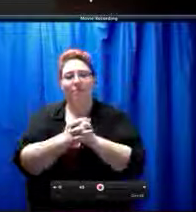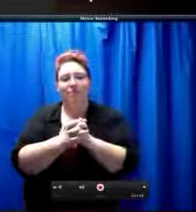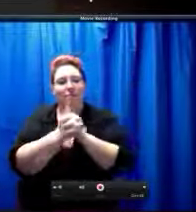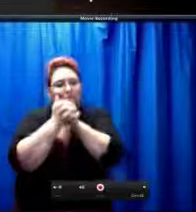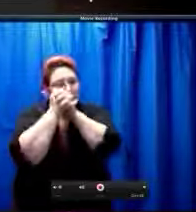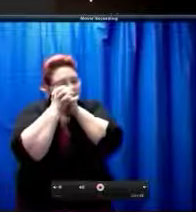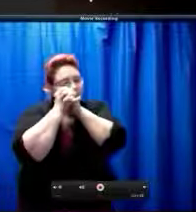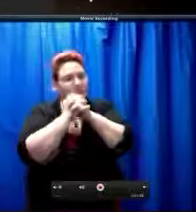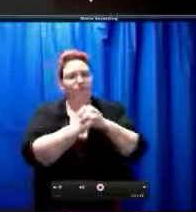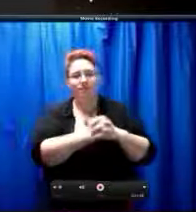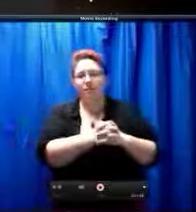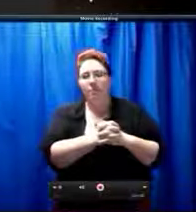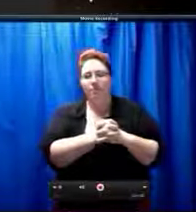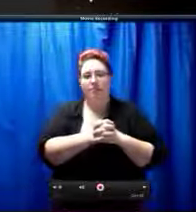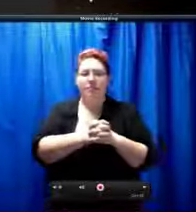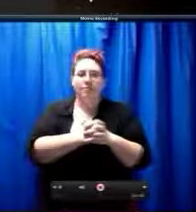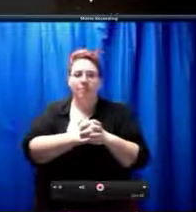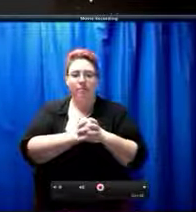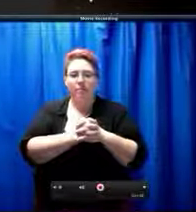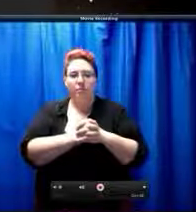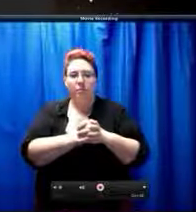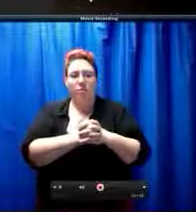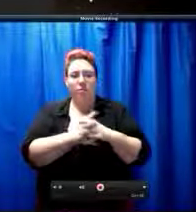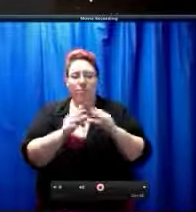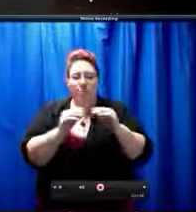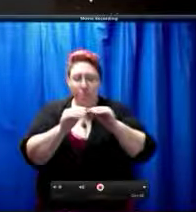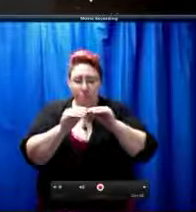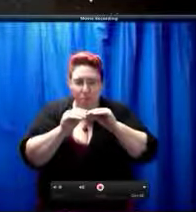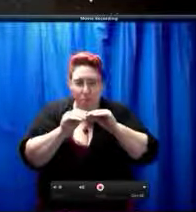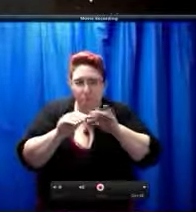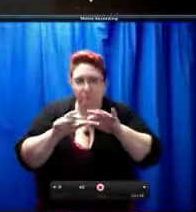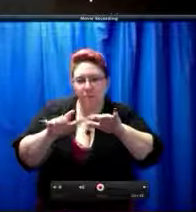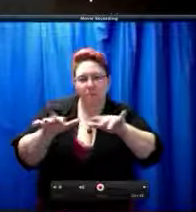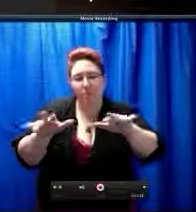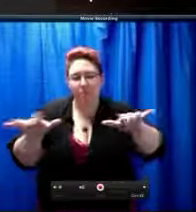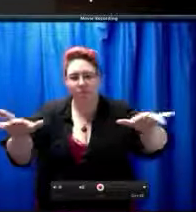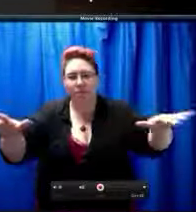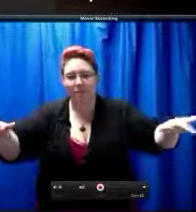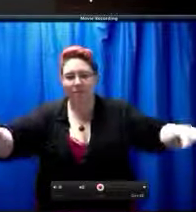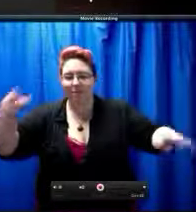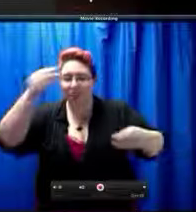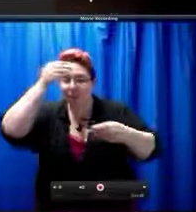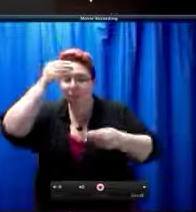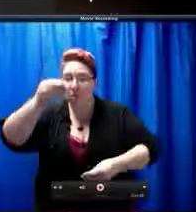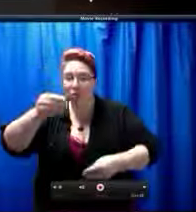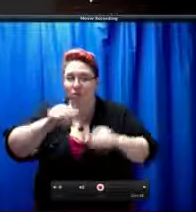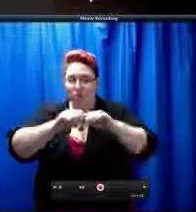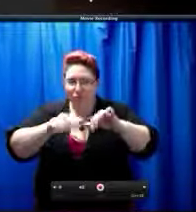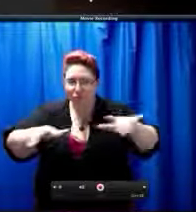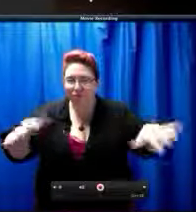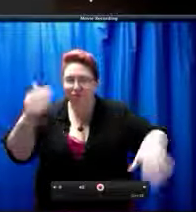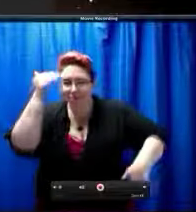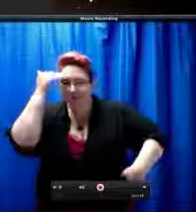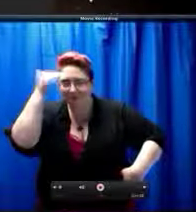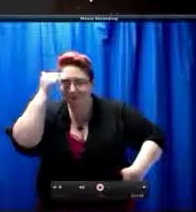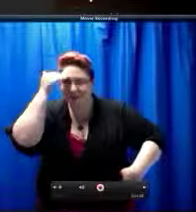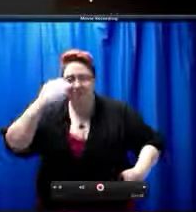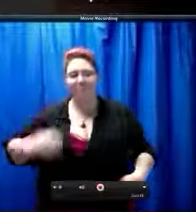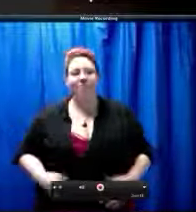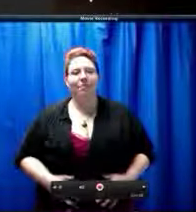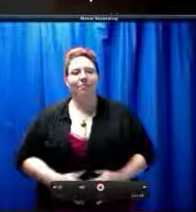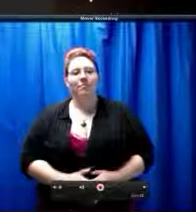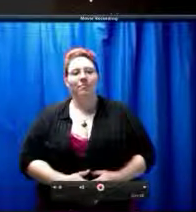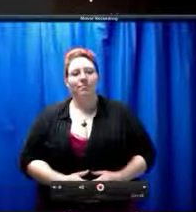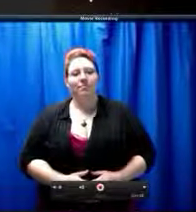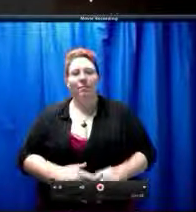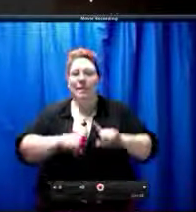hasn't been a real comprehensive program to really be able to screen. So we're putting an initiative together to where we are combining different technologies.